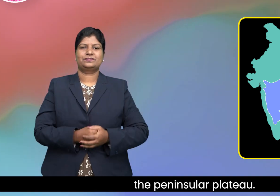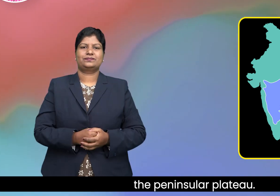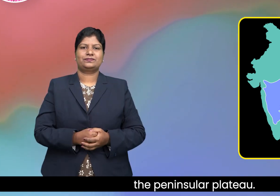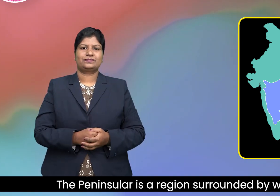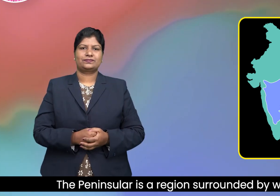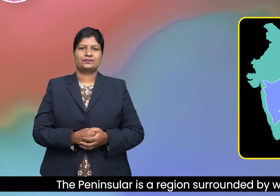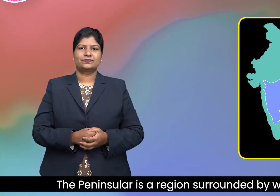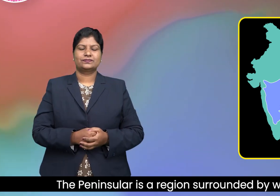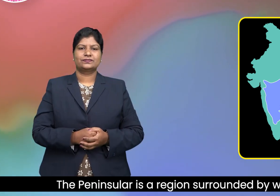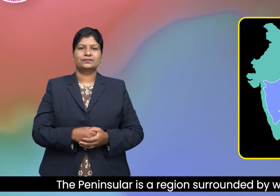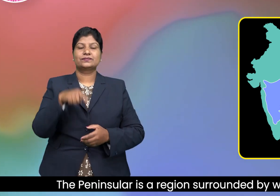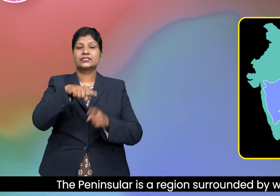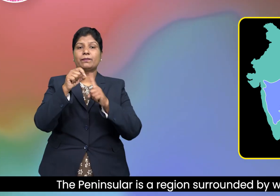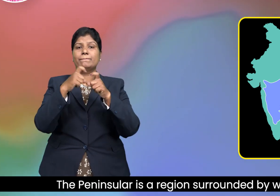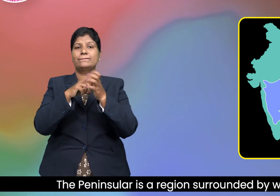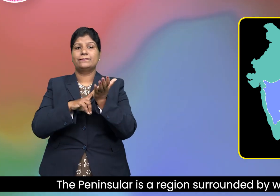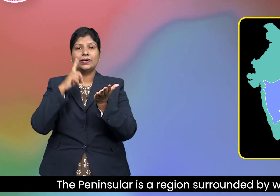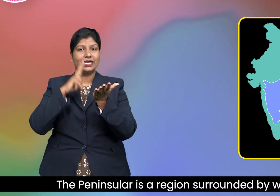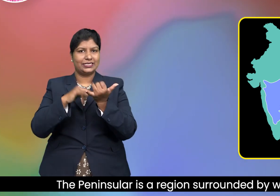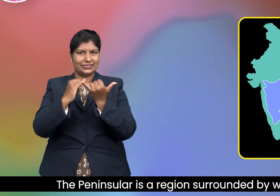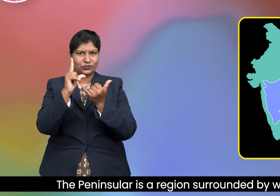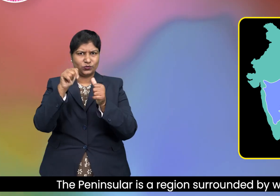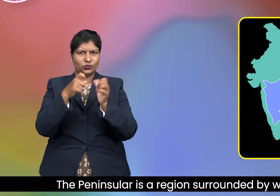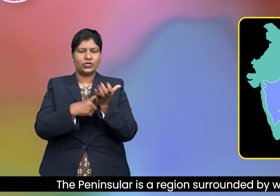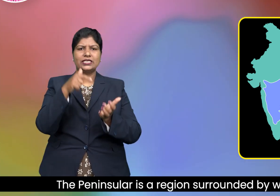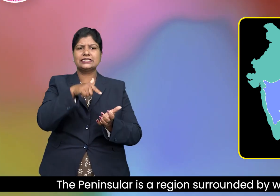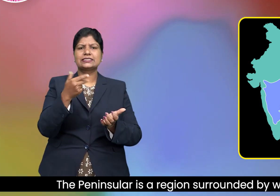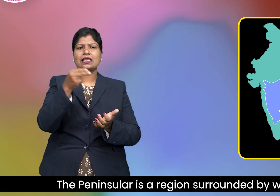The Peninsular is a region